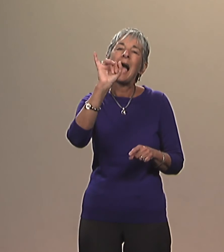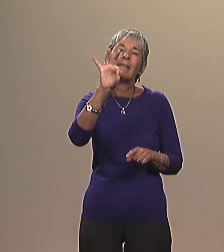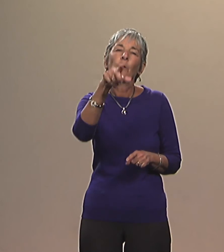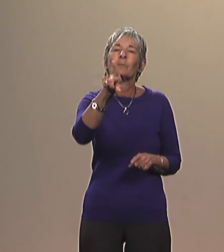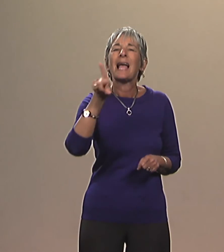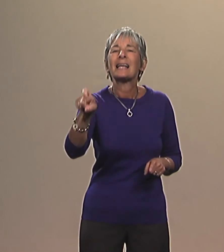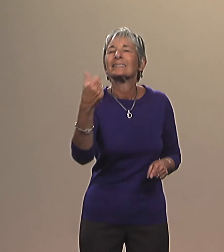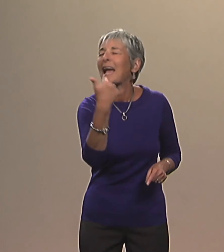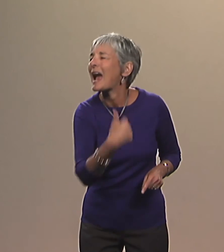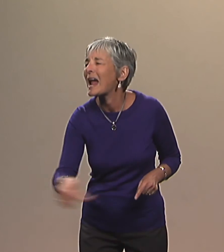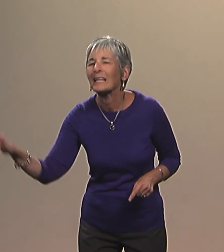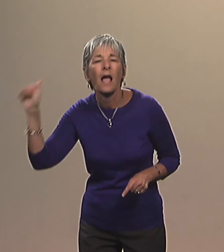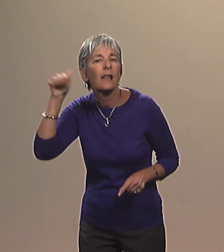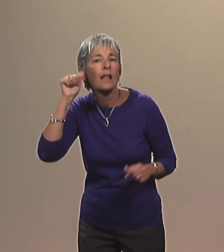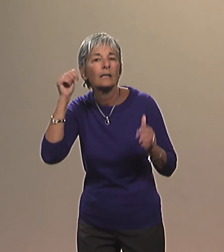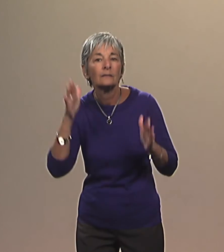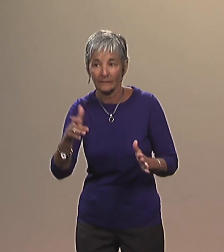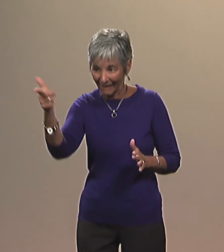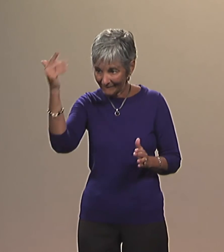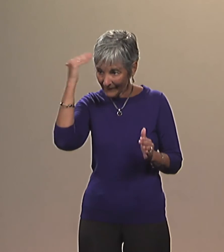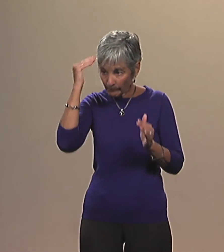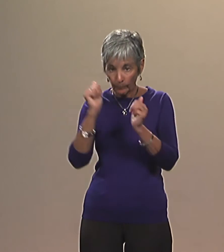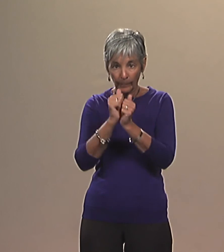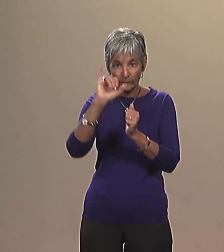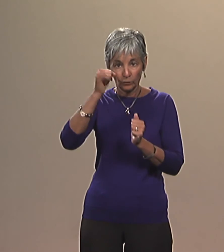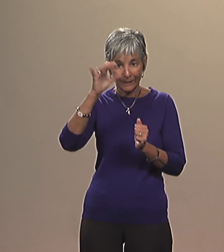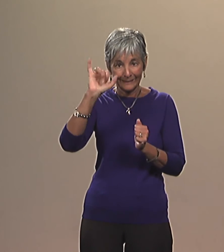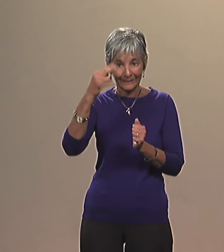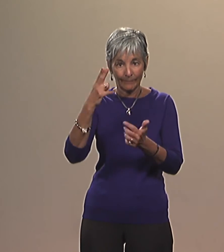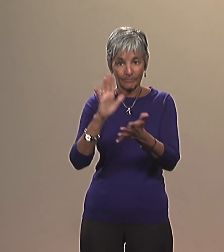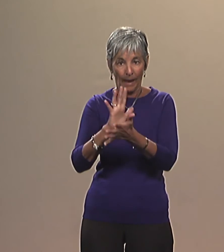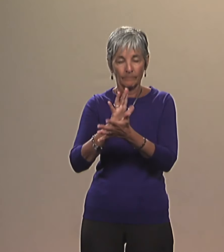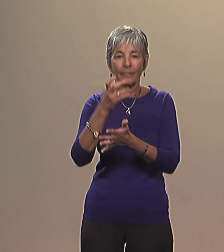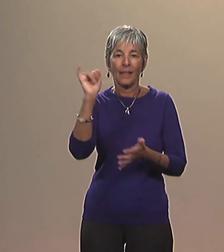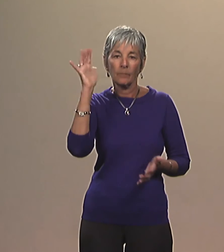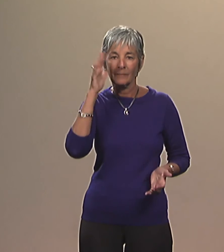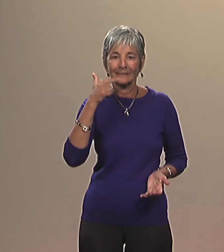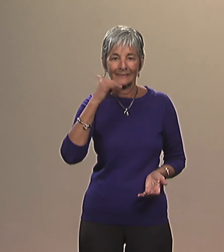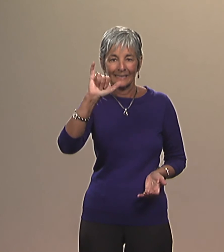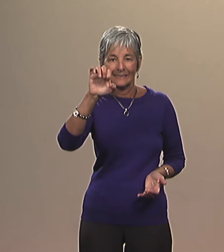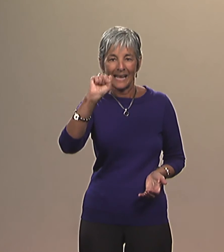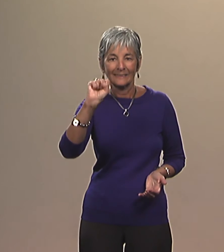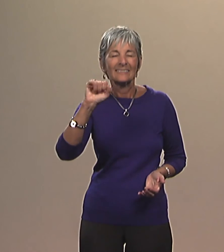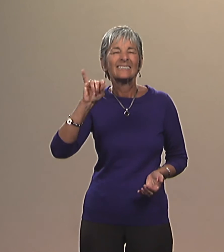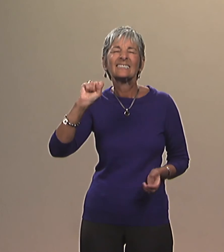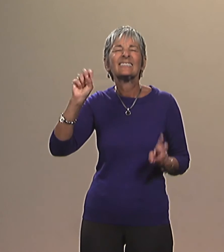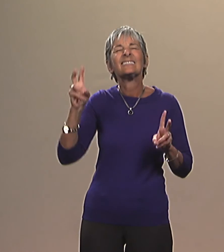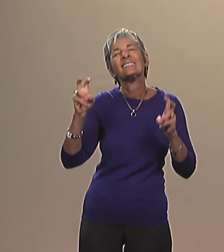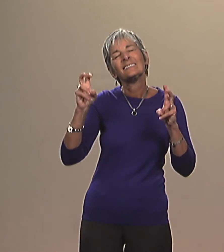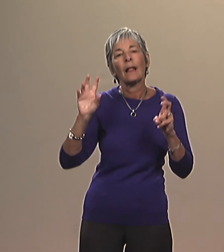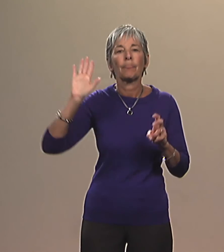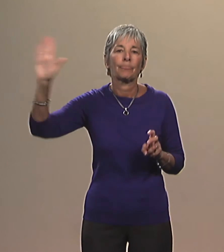If you ask any audiologist if they are familiar with the JCIH papers, they will say yes. It's like their